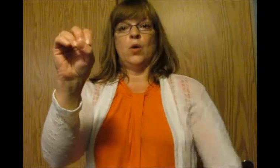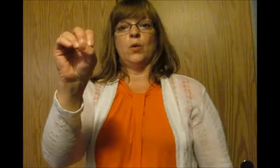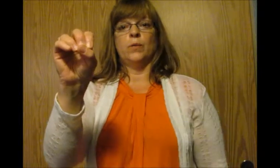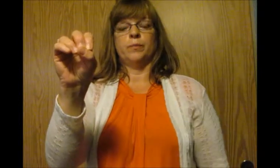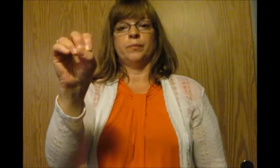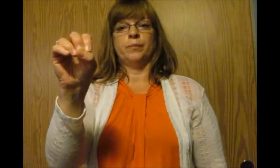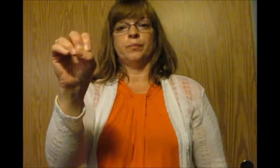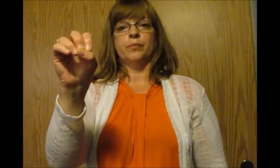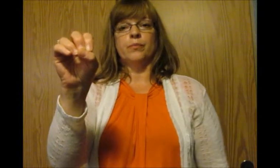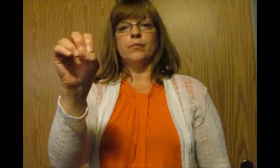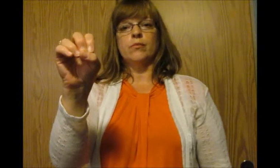O.